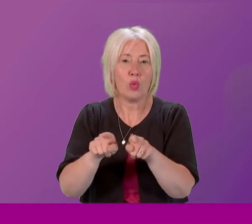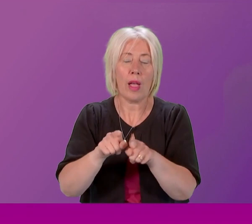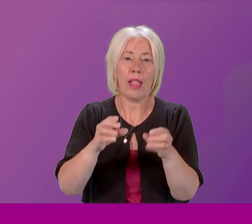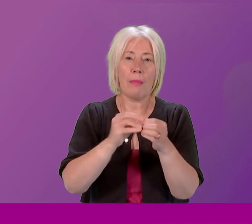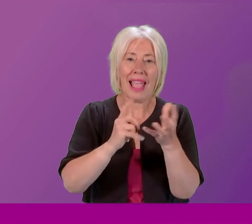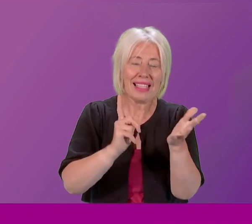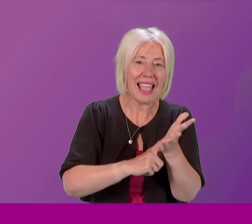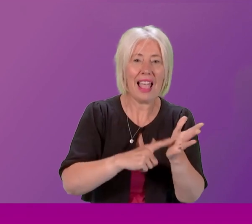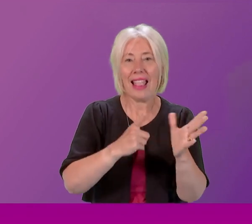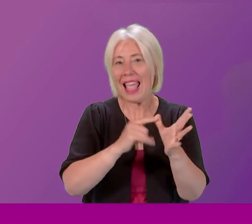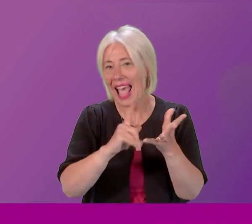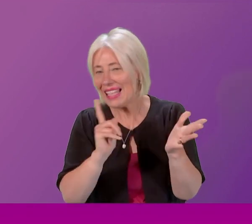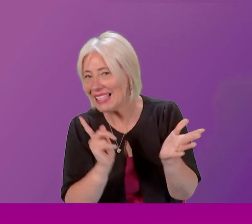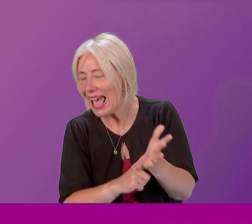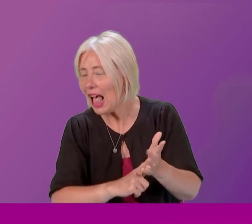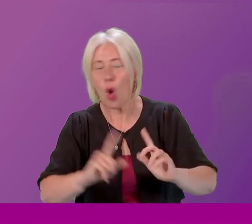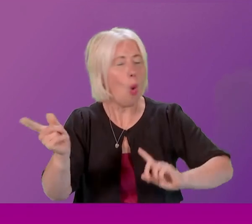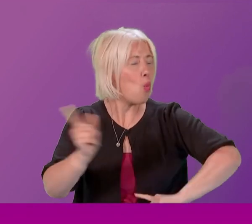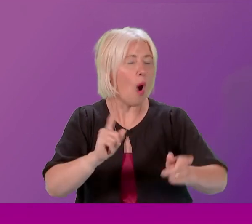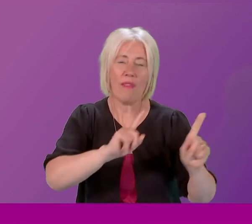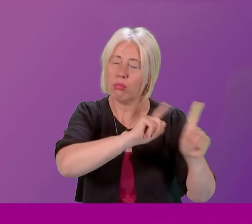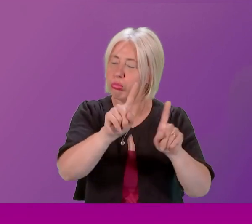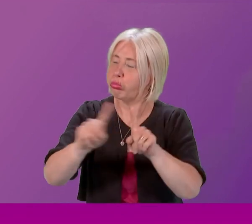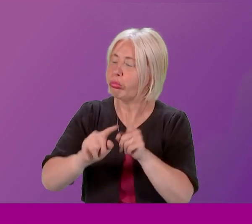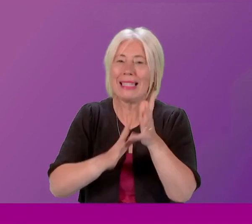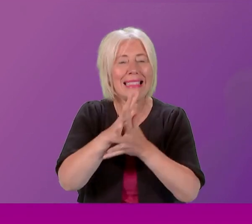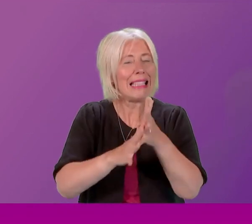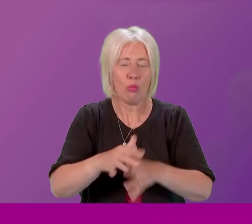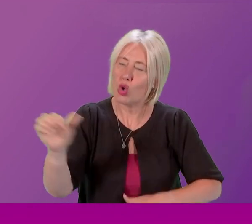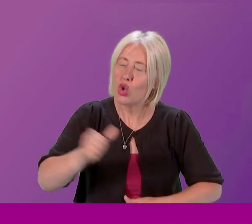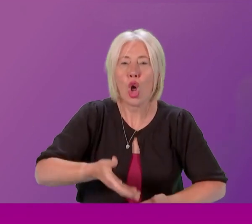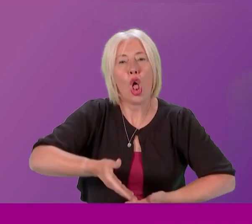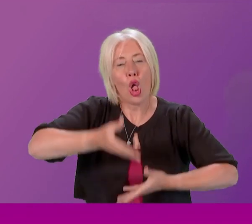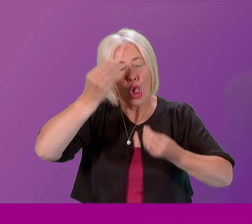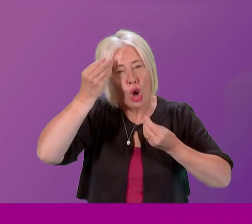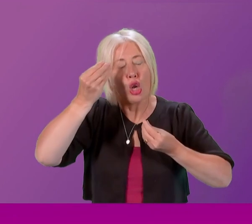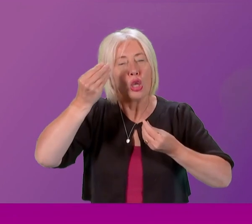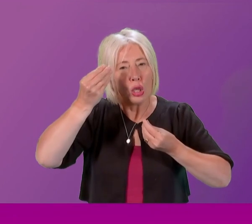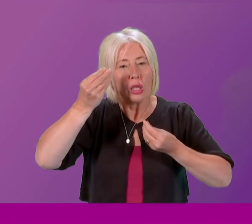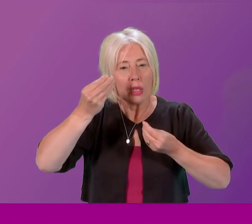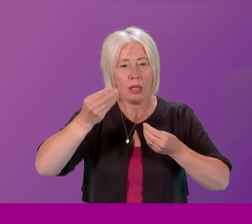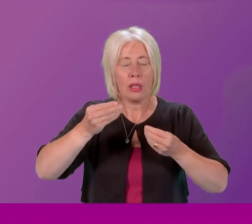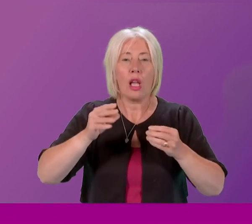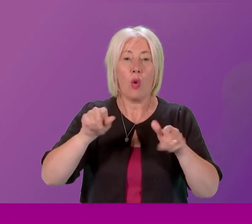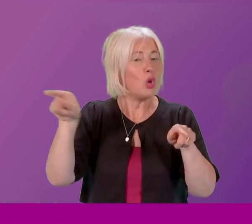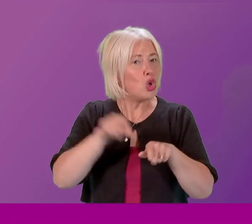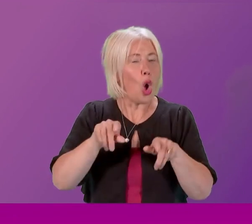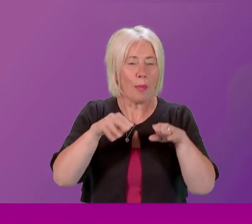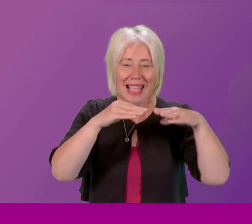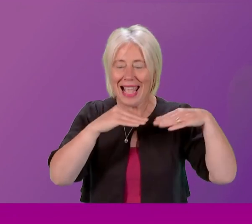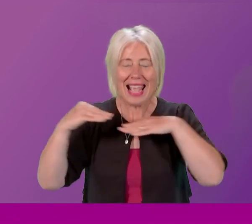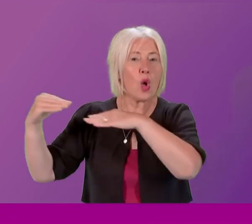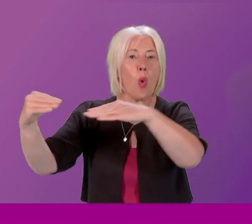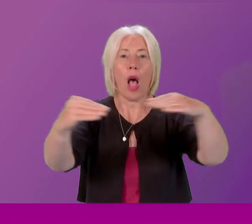BSL, ASL, whatever, through any time. We should all be equal,